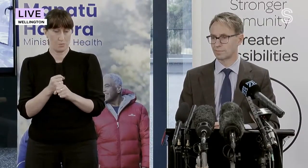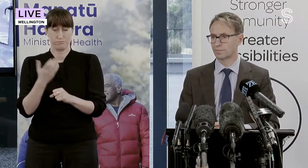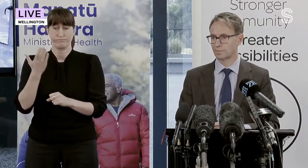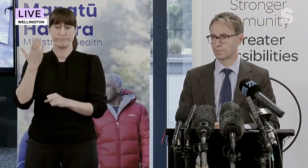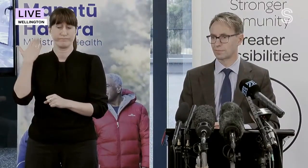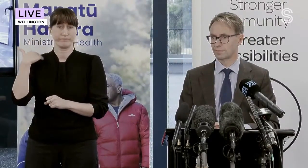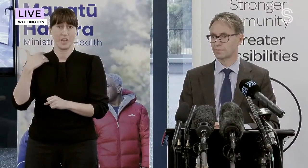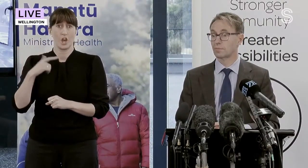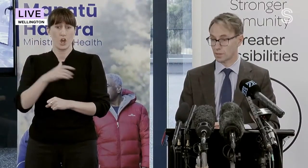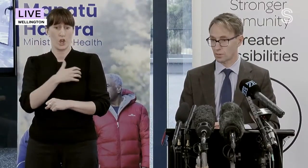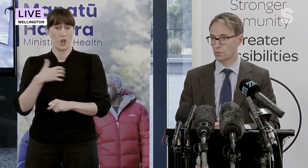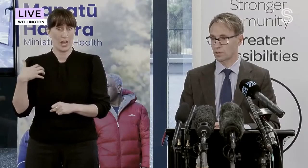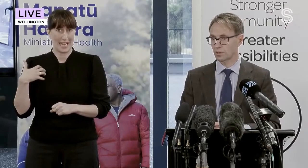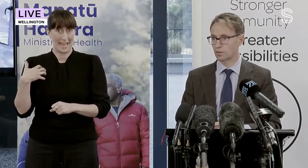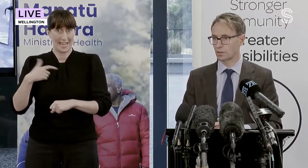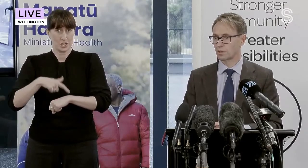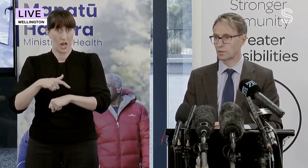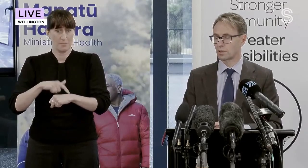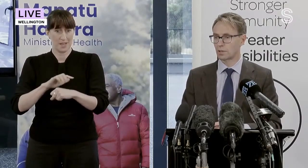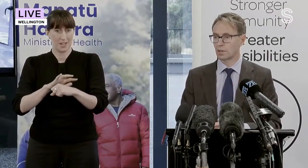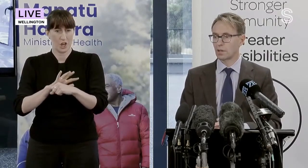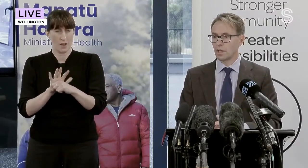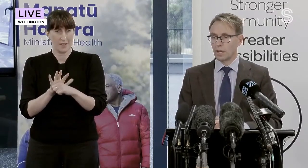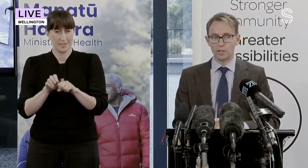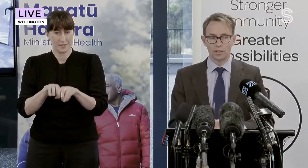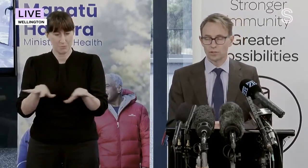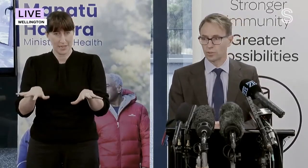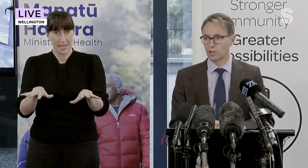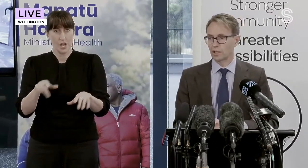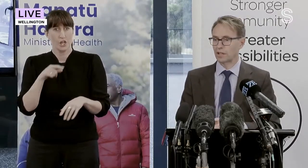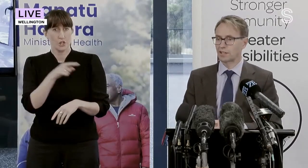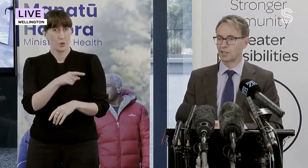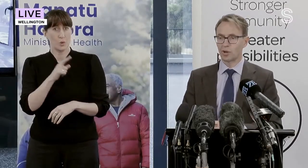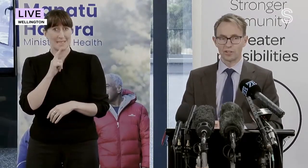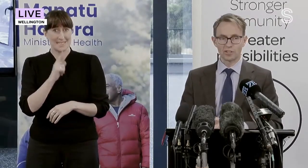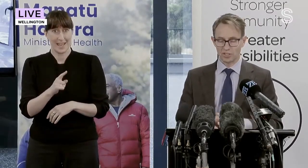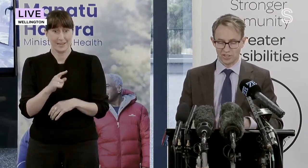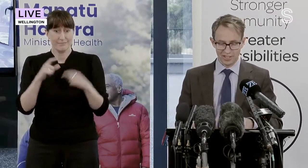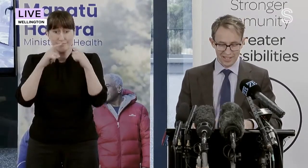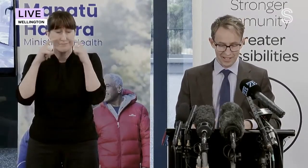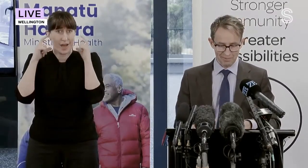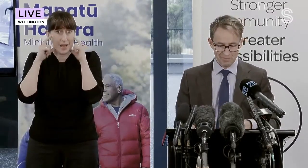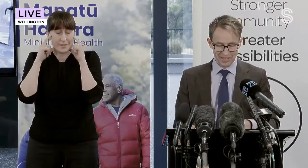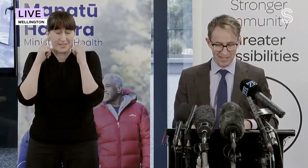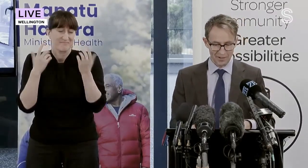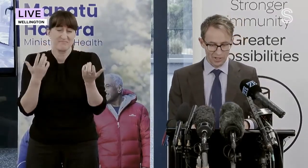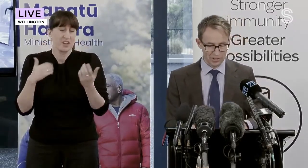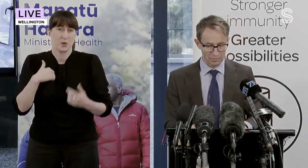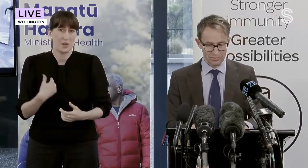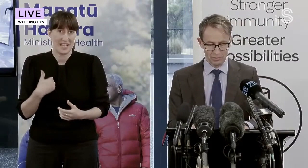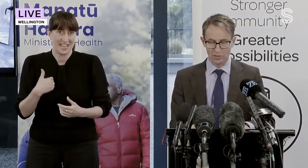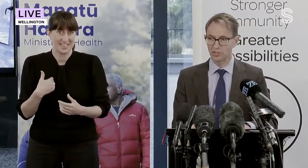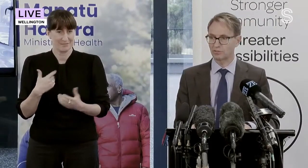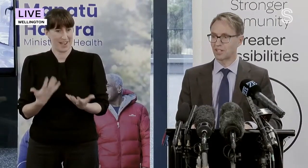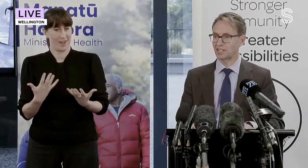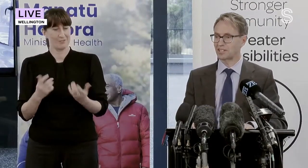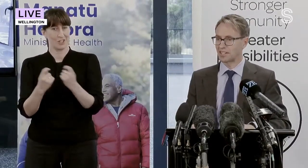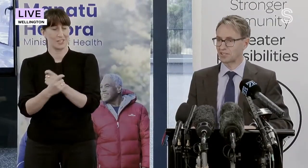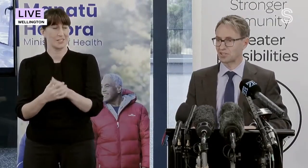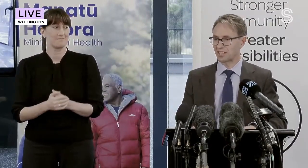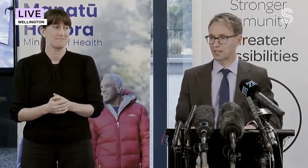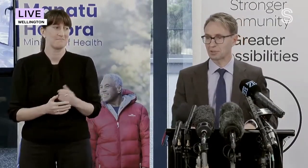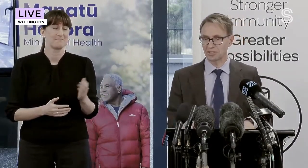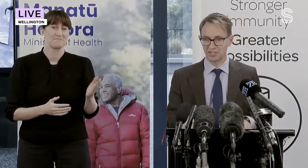that mask wearing would help, things like that. So. Yes, well, quite, and this is the one of the beauties of